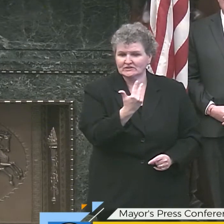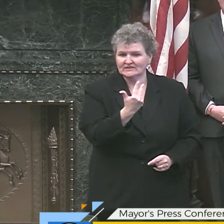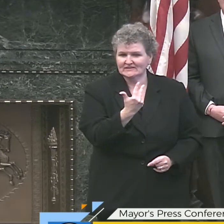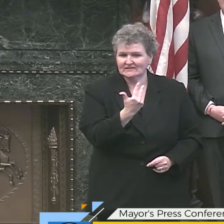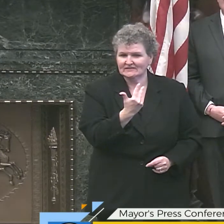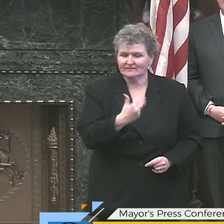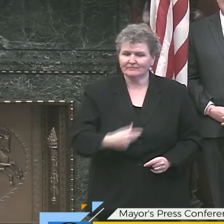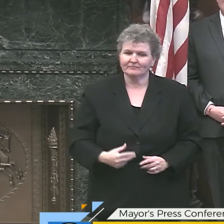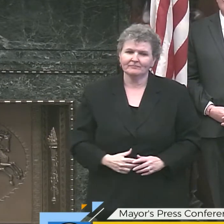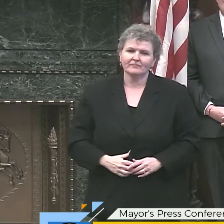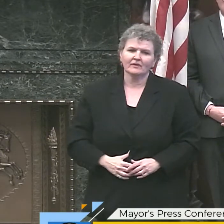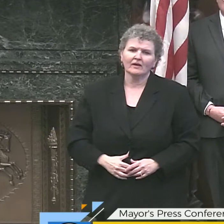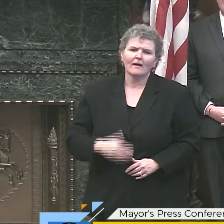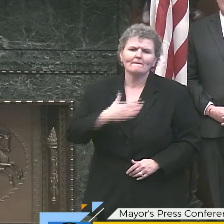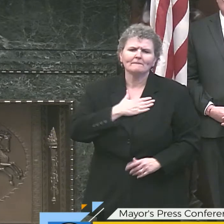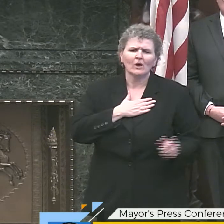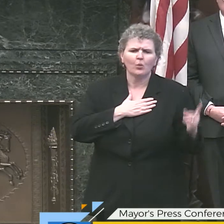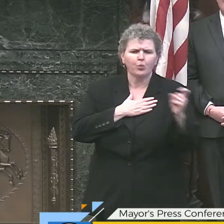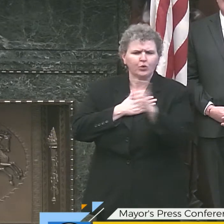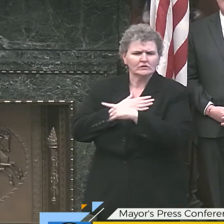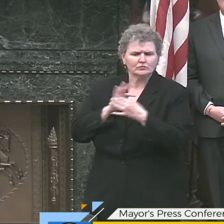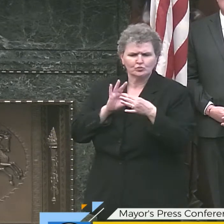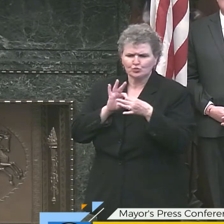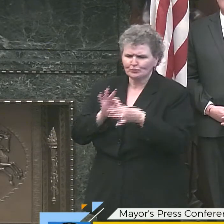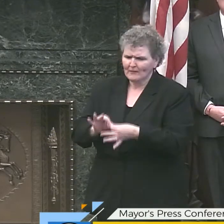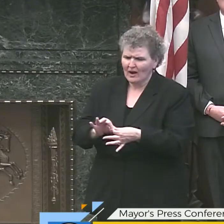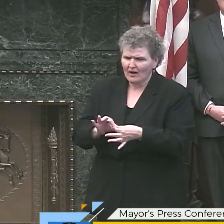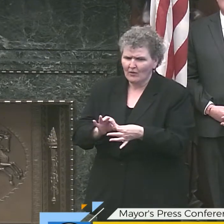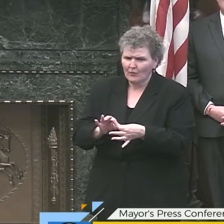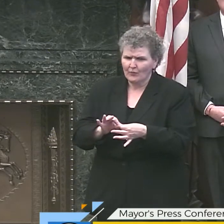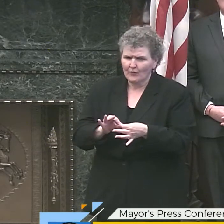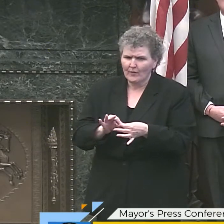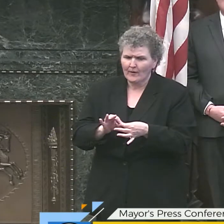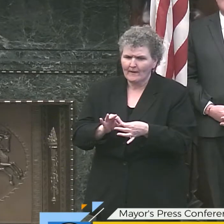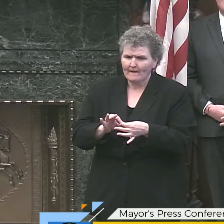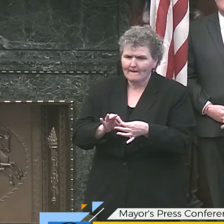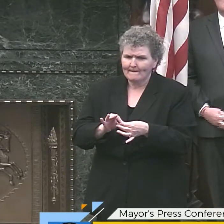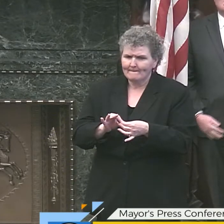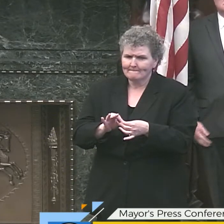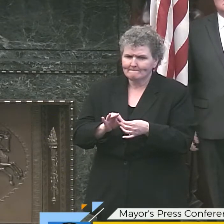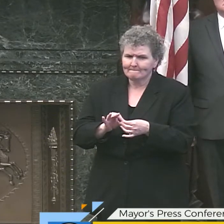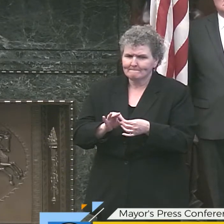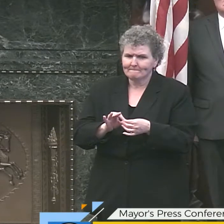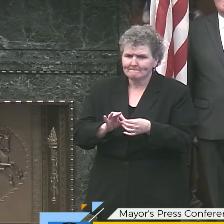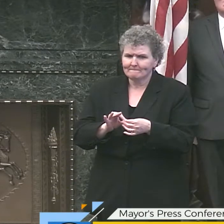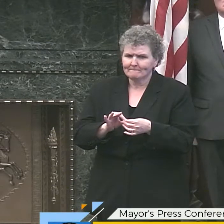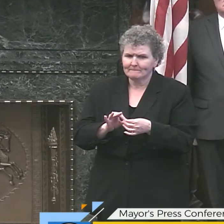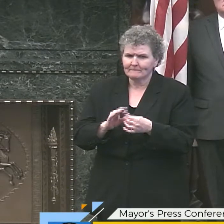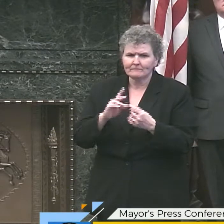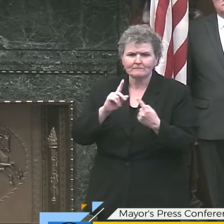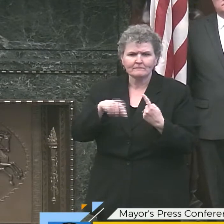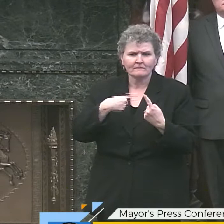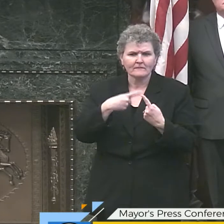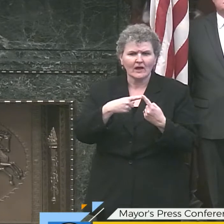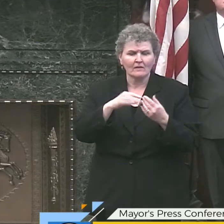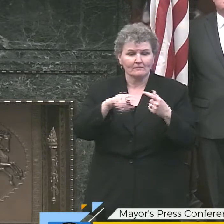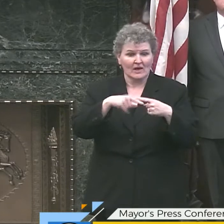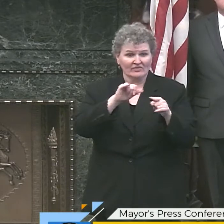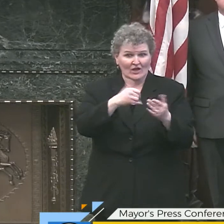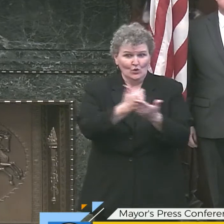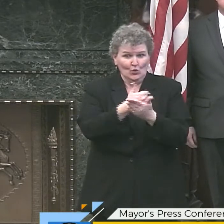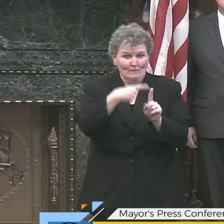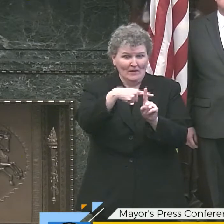Thanks. My question is about the SEPTA workers. With the new positive cases that we heard about over